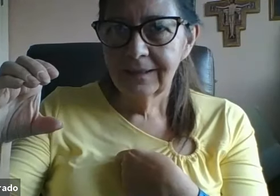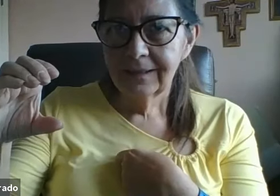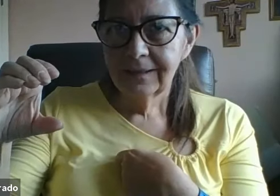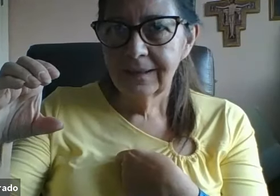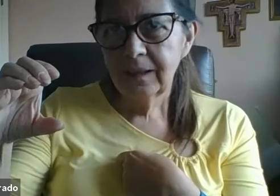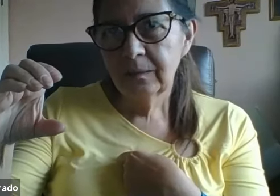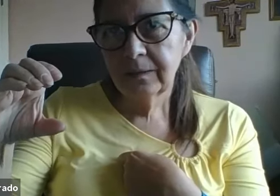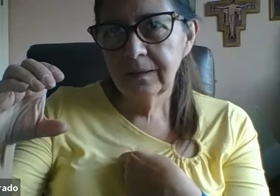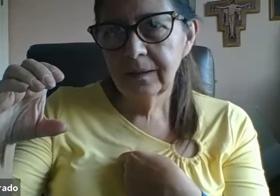How do you